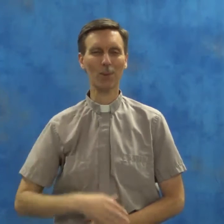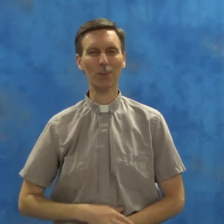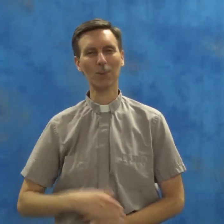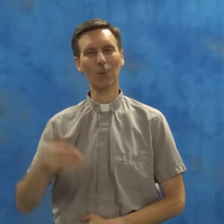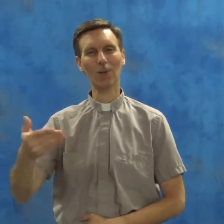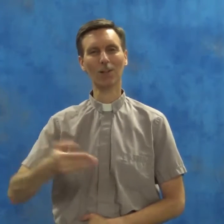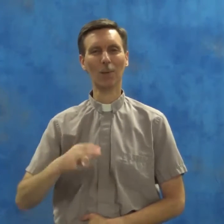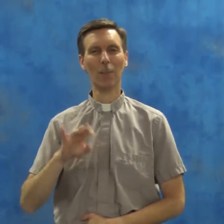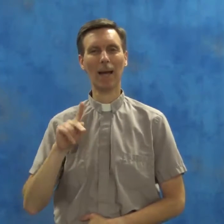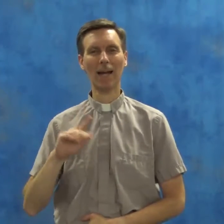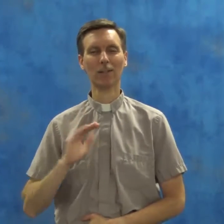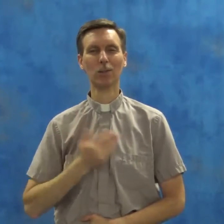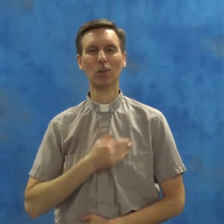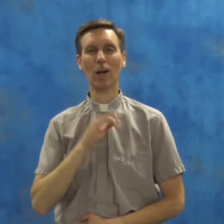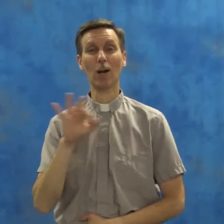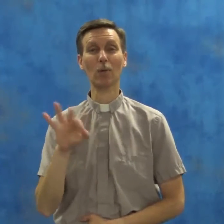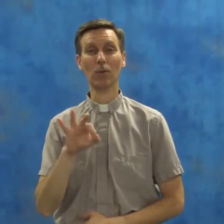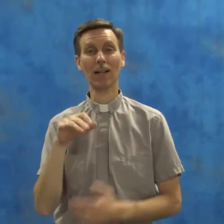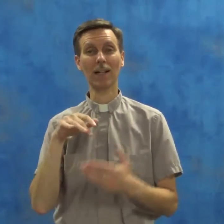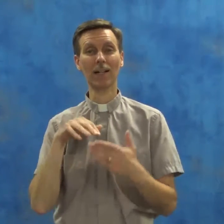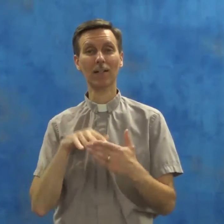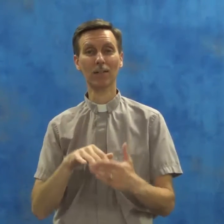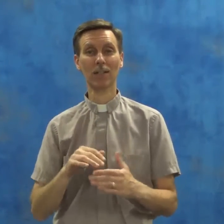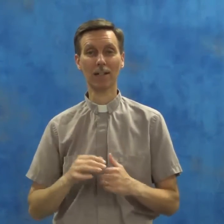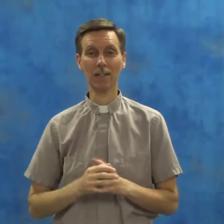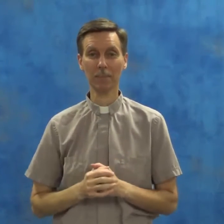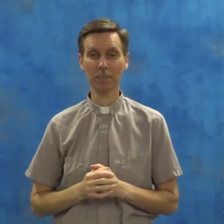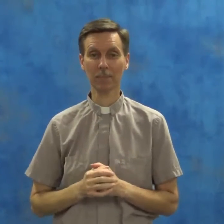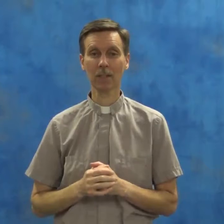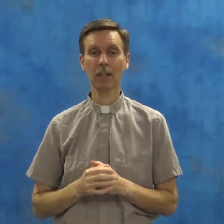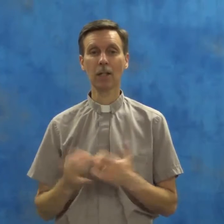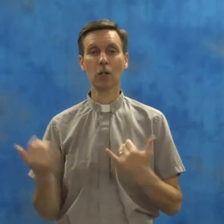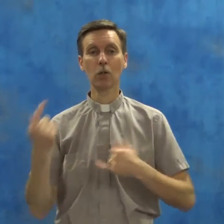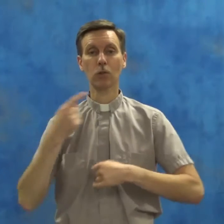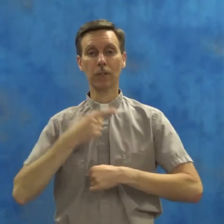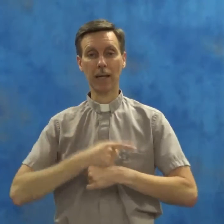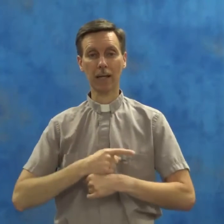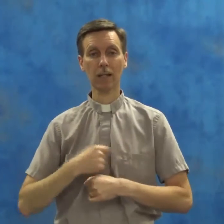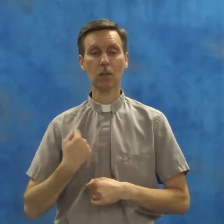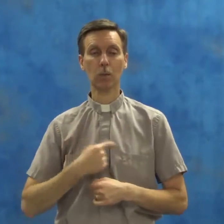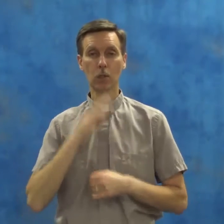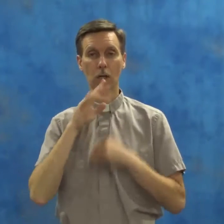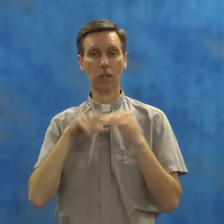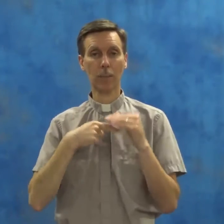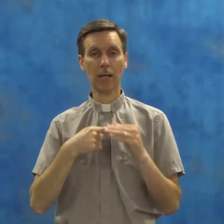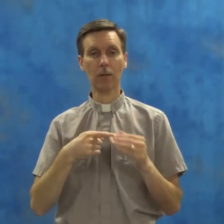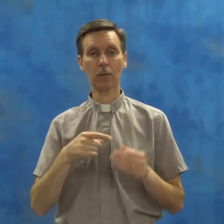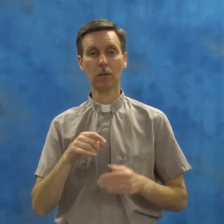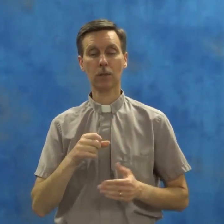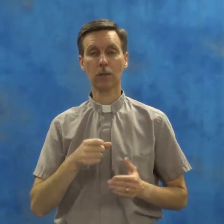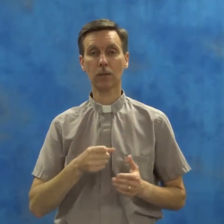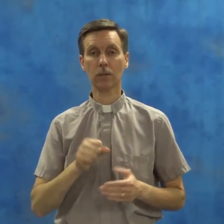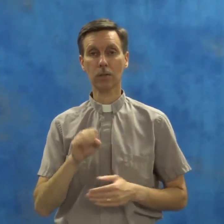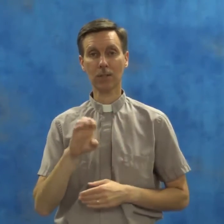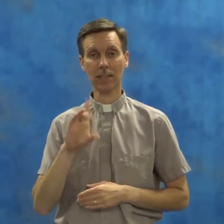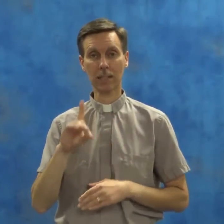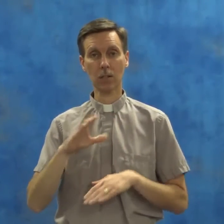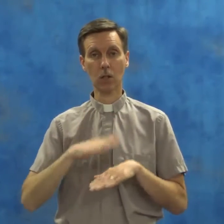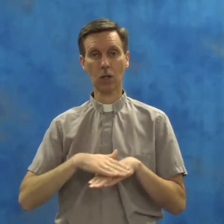Hello, welcome back to our Friday study. Today we talk about the seed